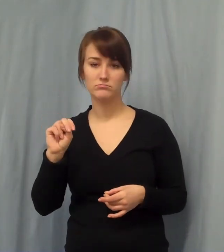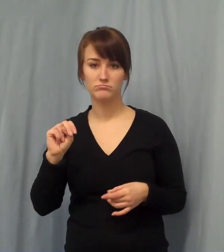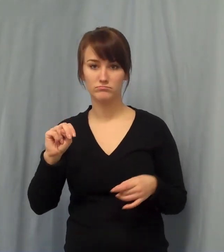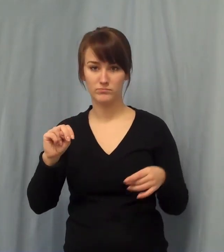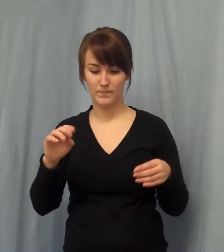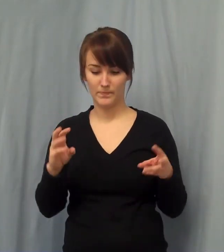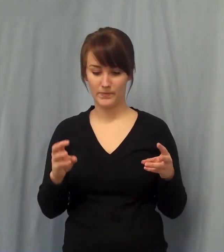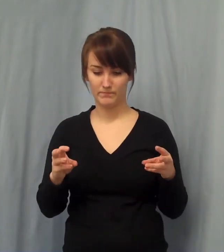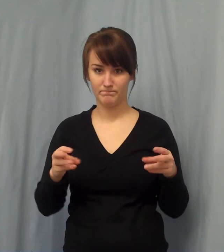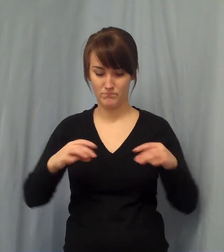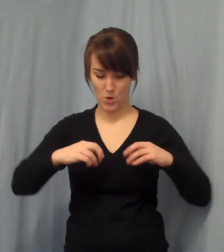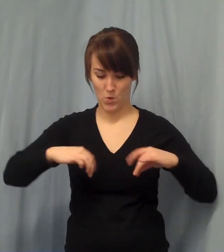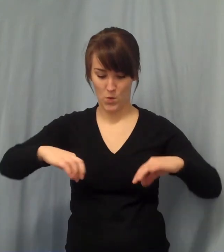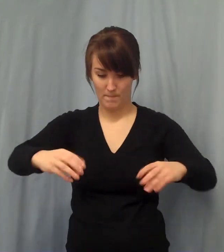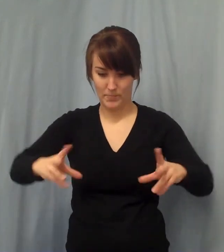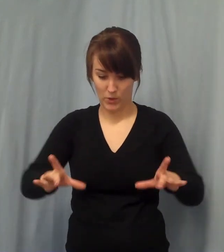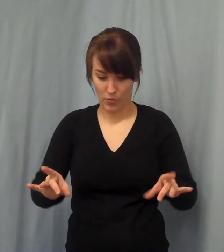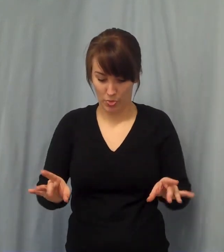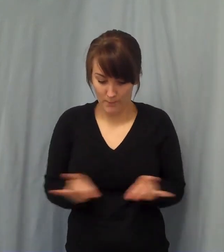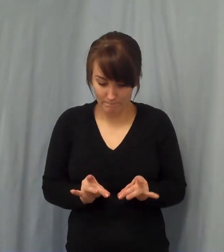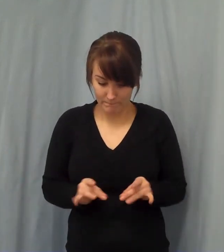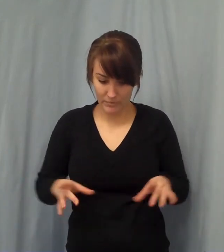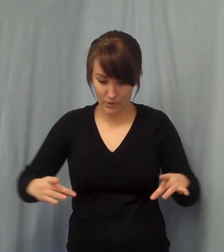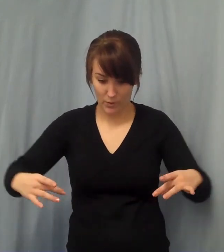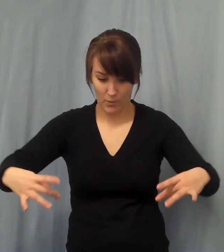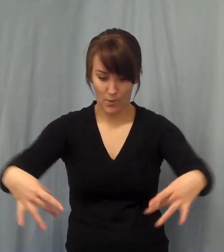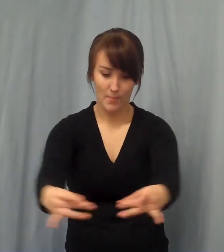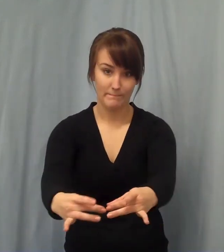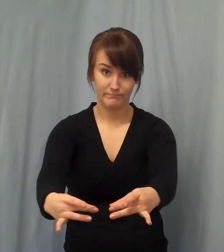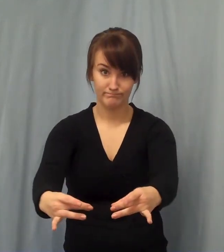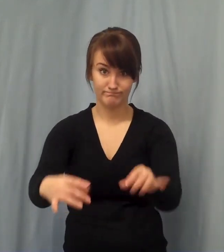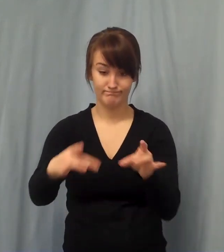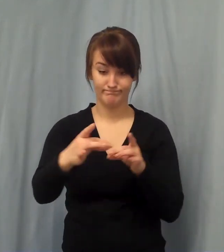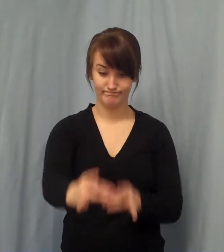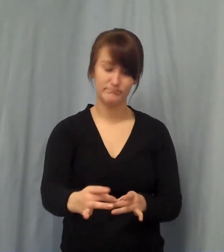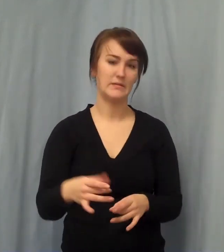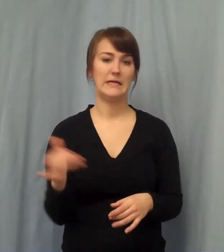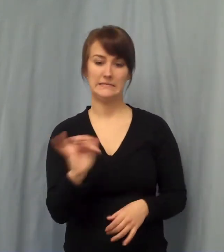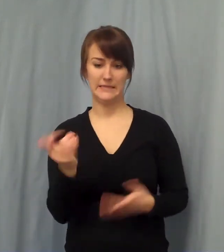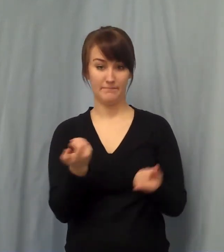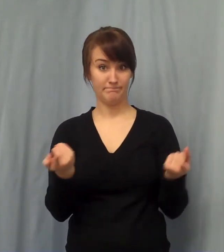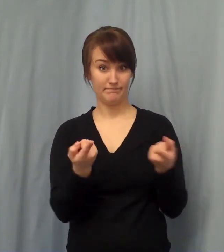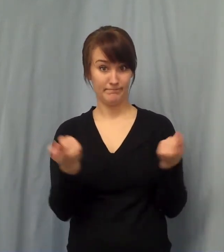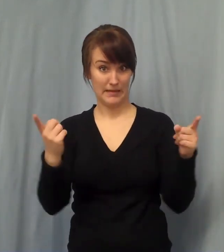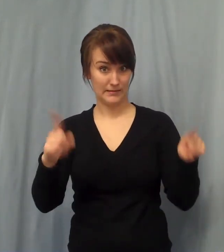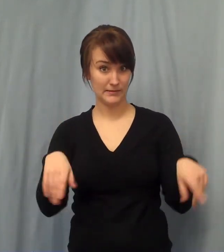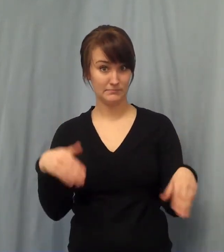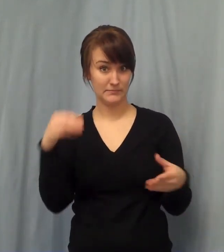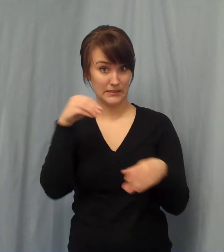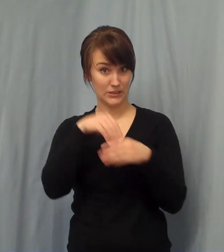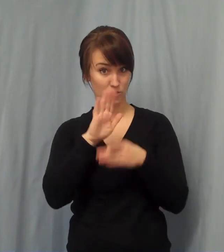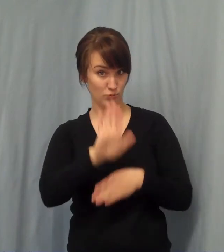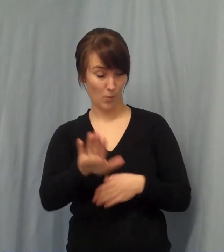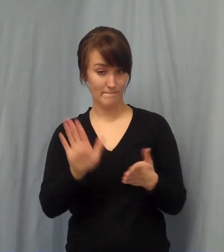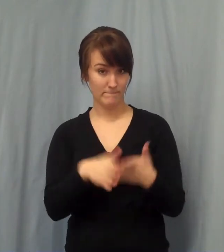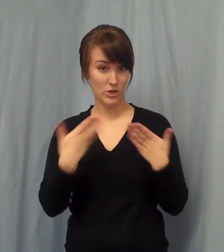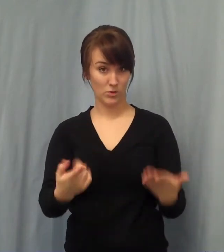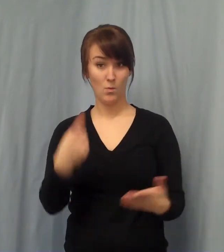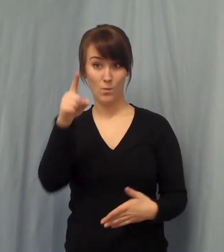filings down here are being pulled to that end. Does that look like the same that's happening in your book? Look on page 160 in your book. Does it